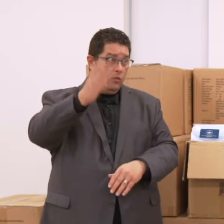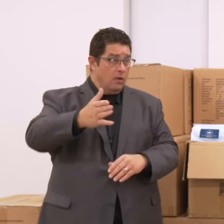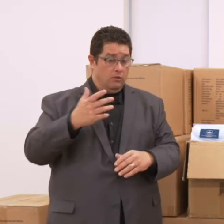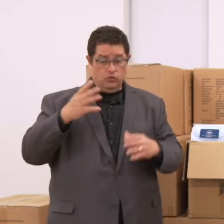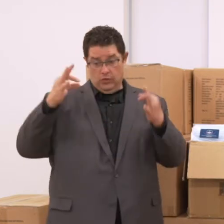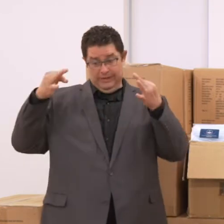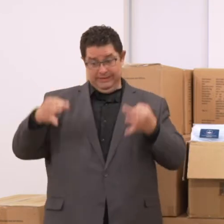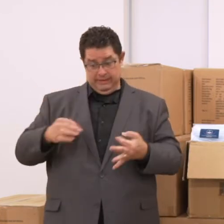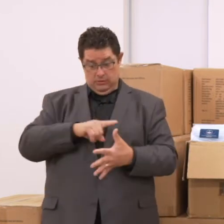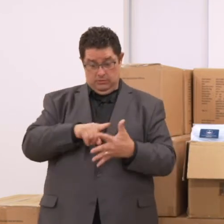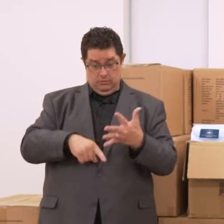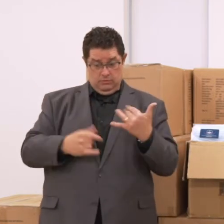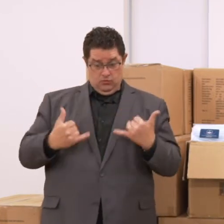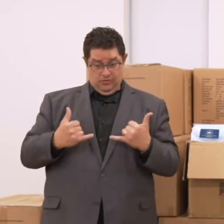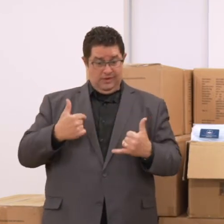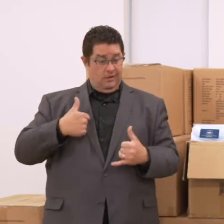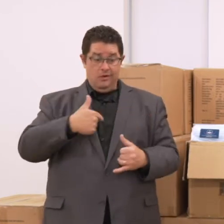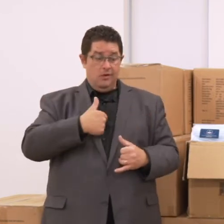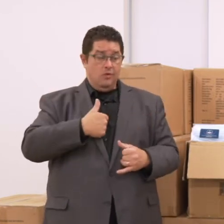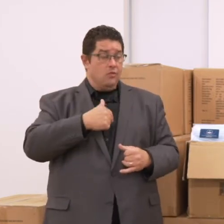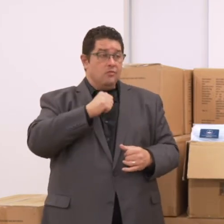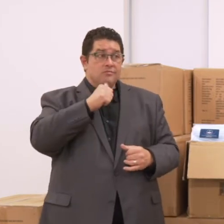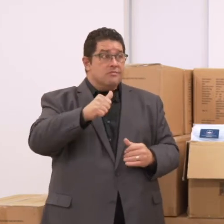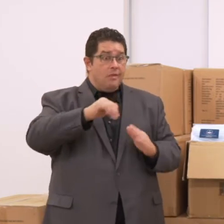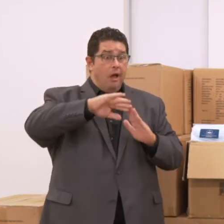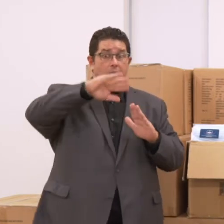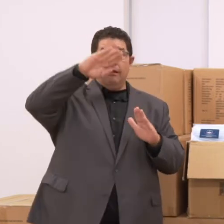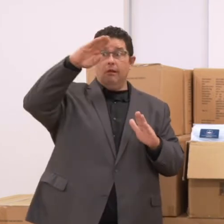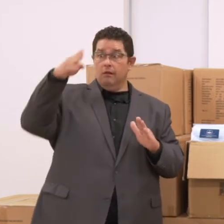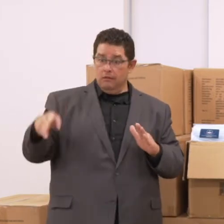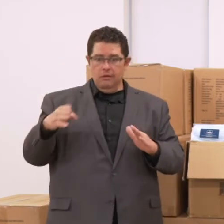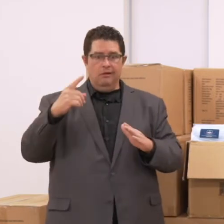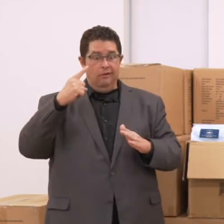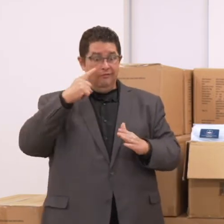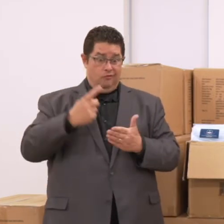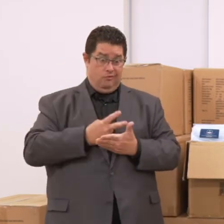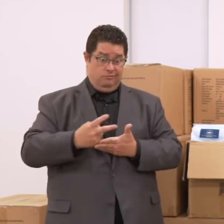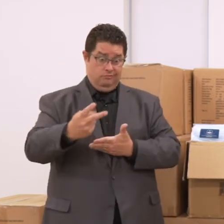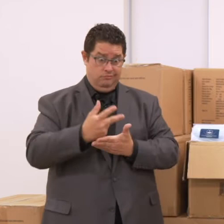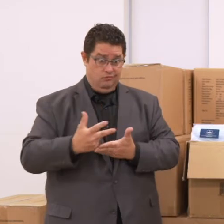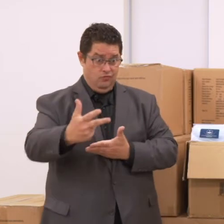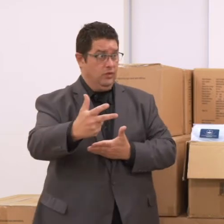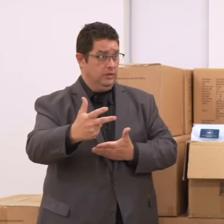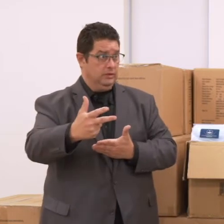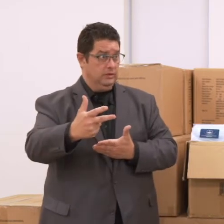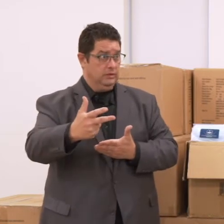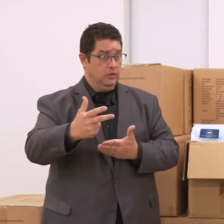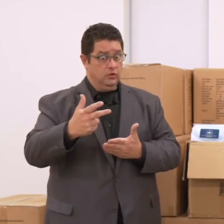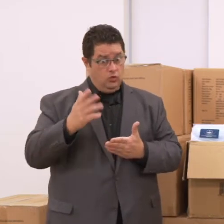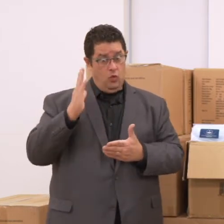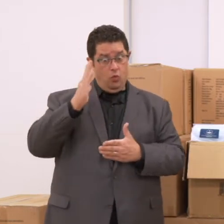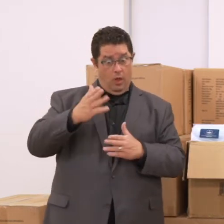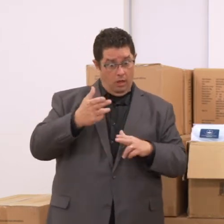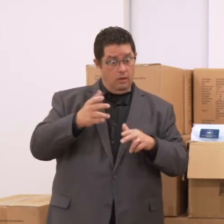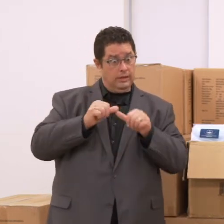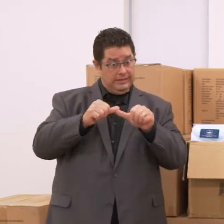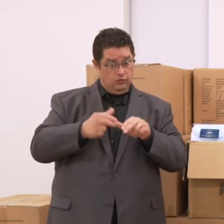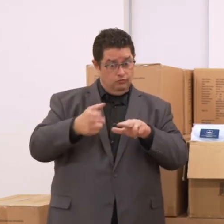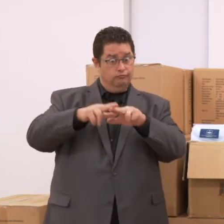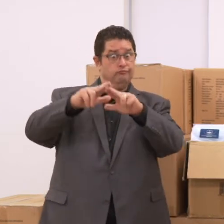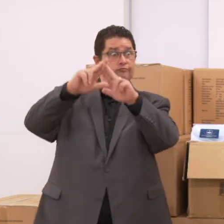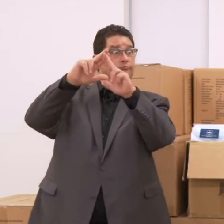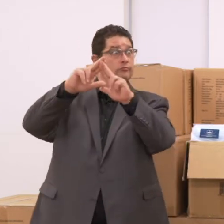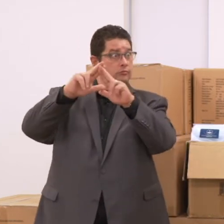today will not bend the curve for at least 3 weeks. So the cases in our community will continue to climb at this rate